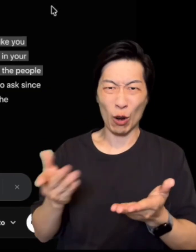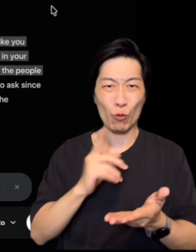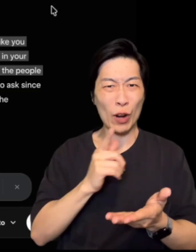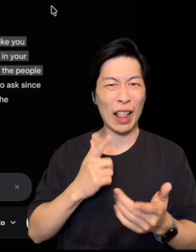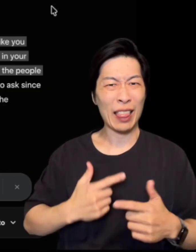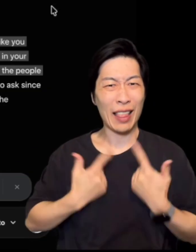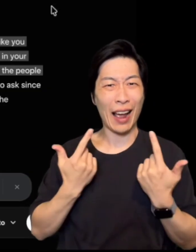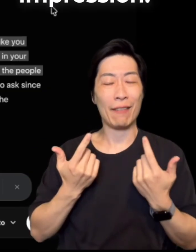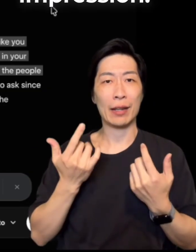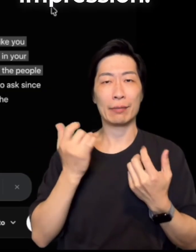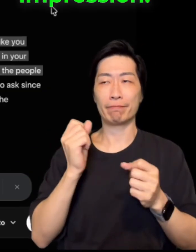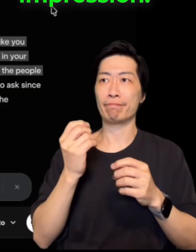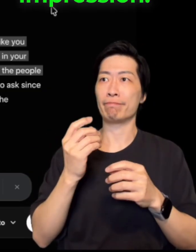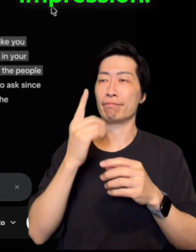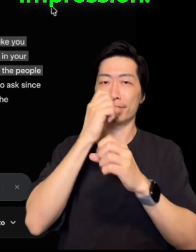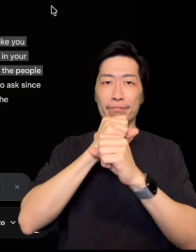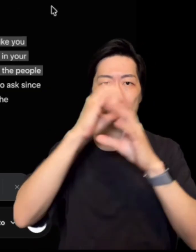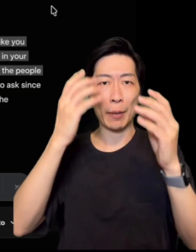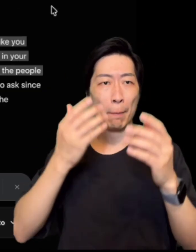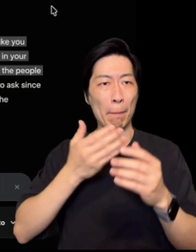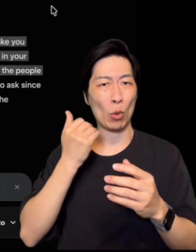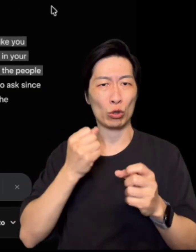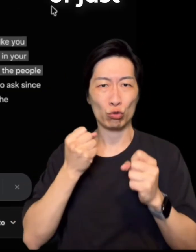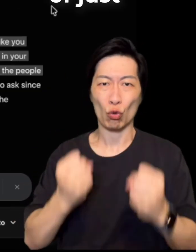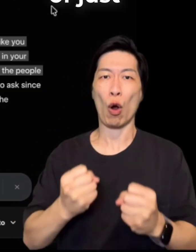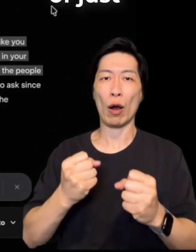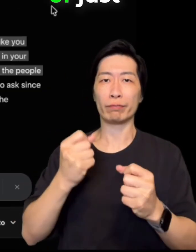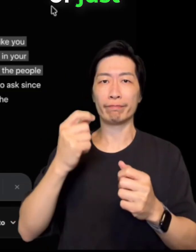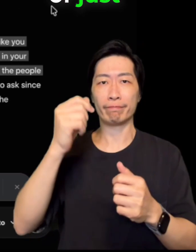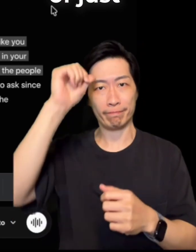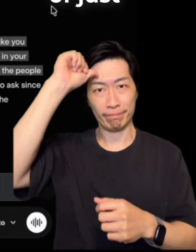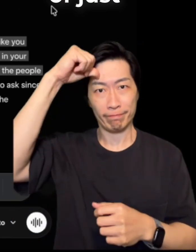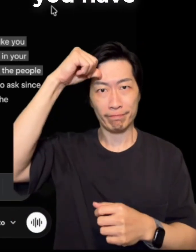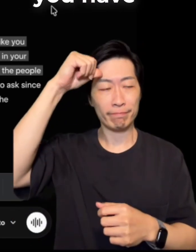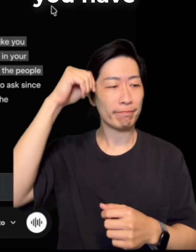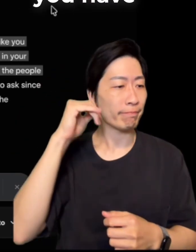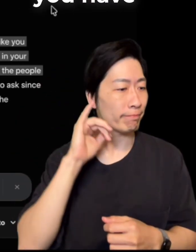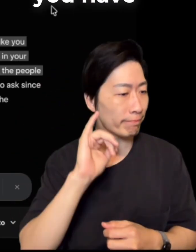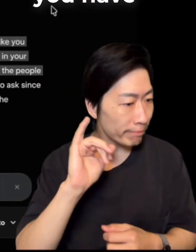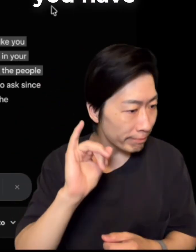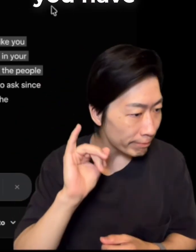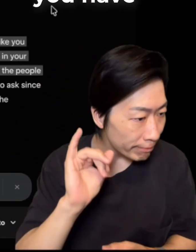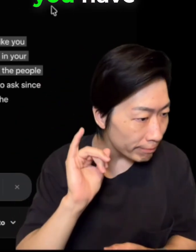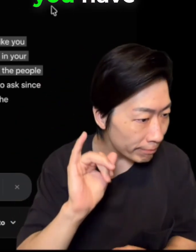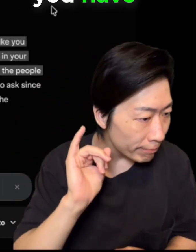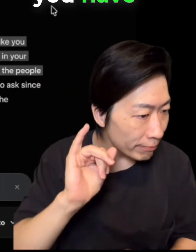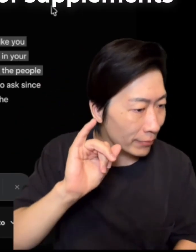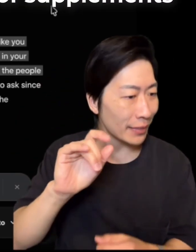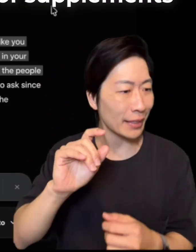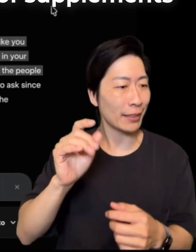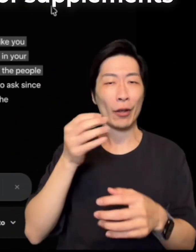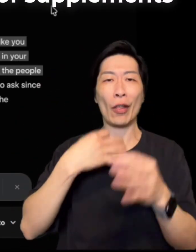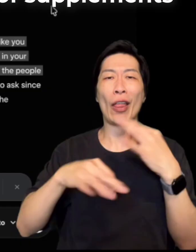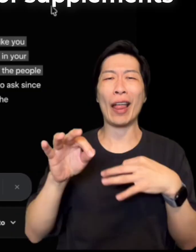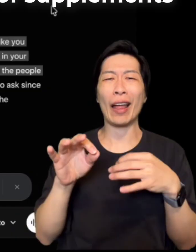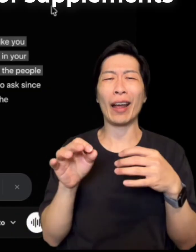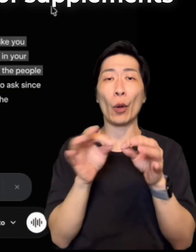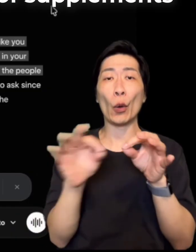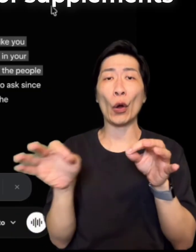So it leaves a strong impression. And instead of just words and text, you have